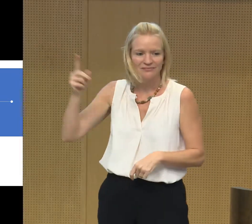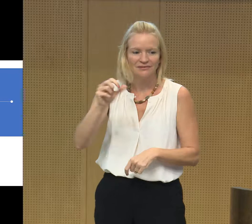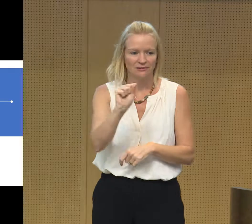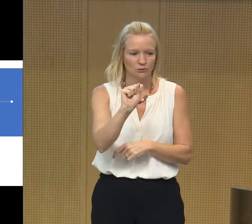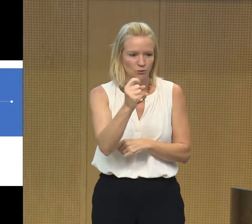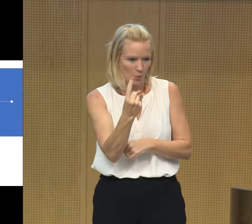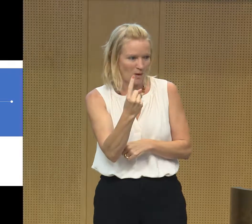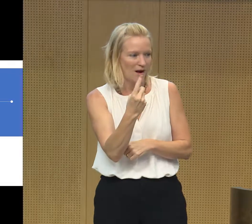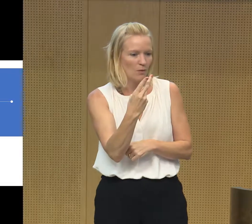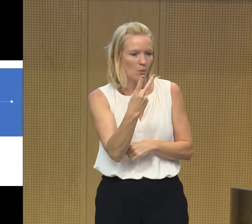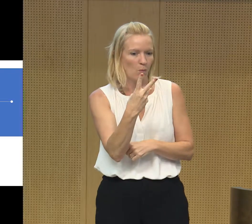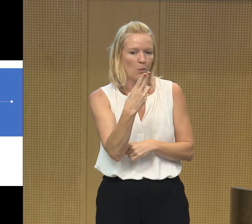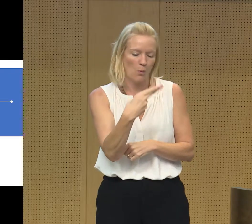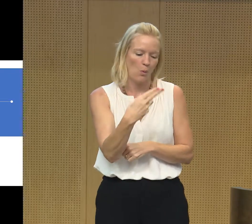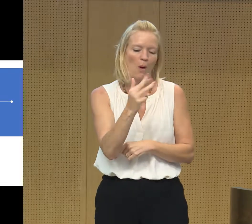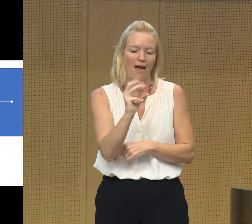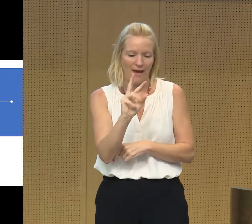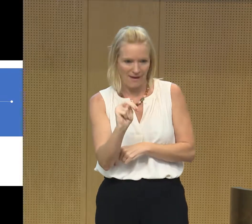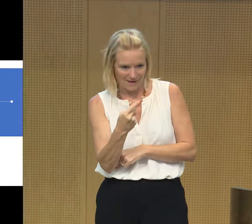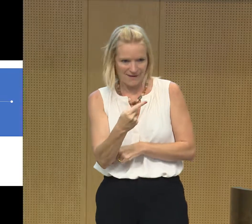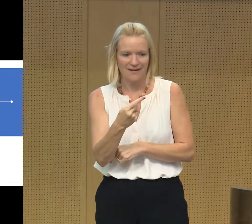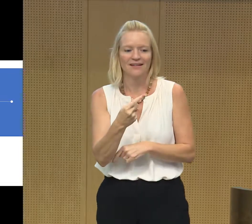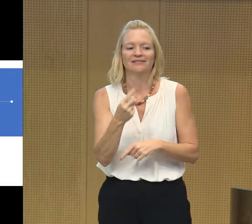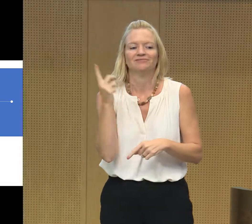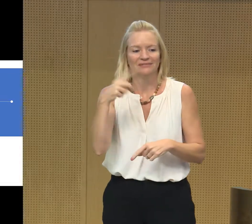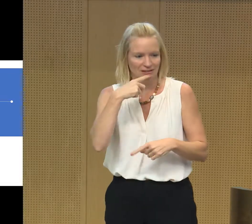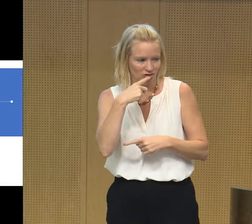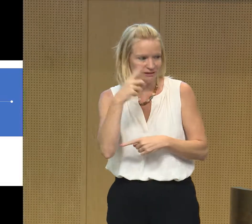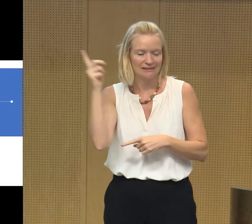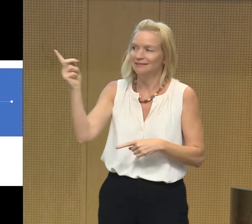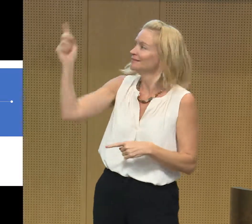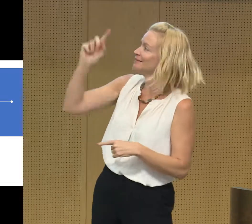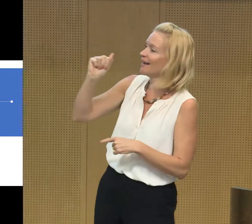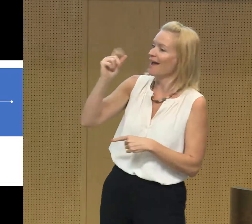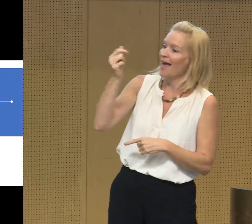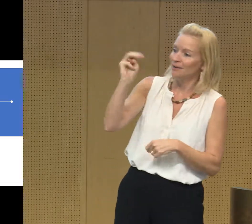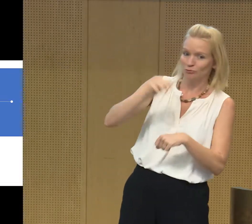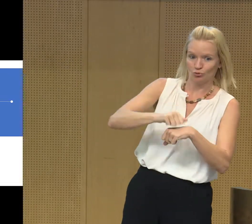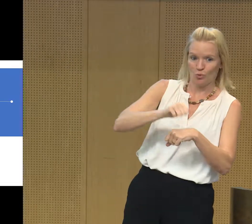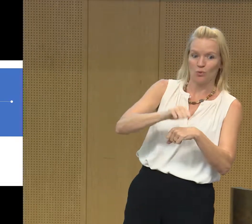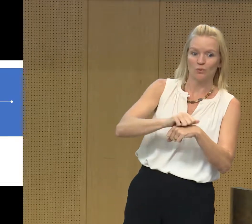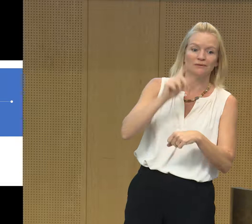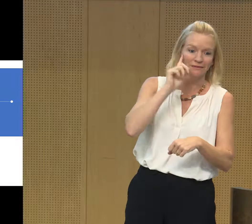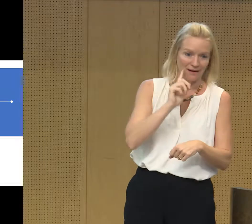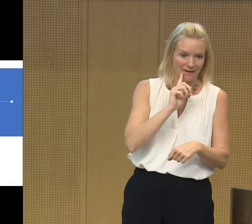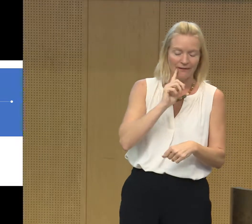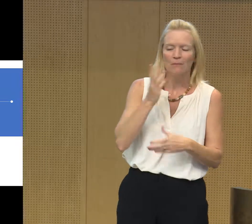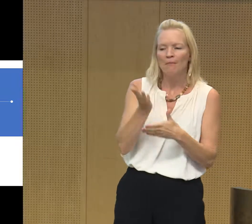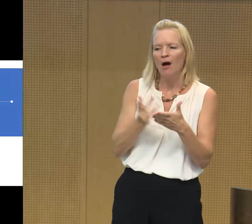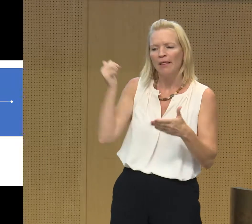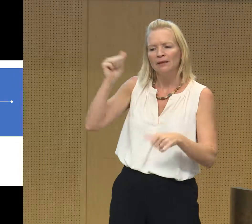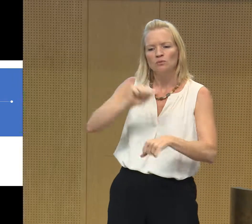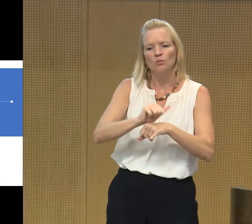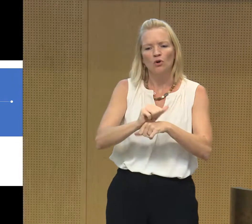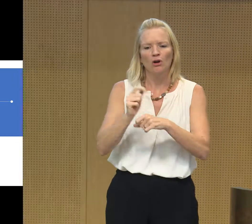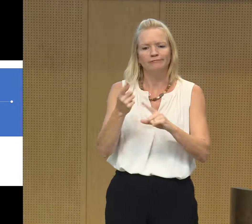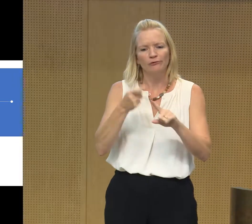I have worked with 2 postdocs, So-Won Huang and Adam Stone. Both are